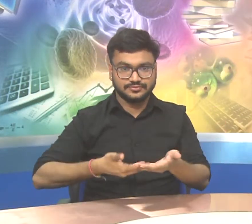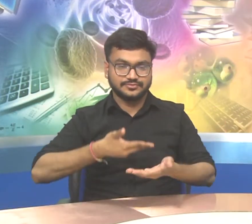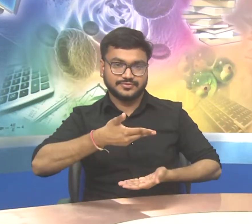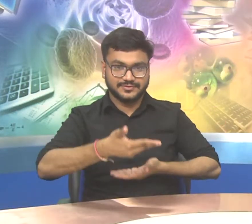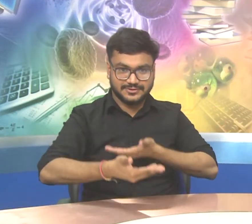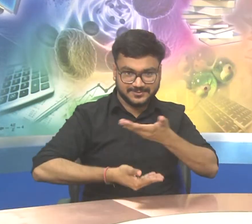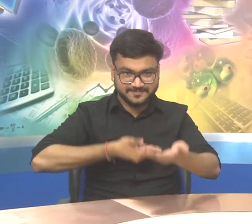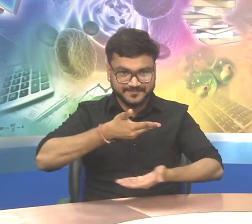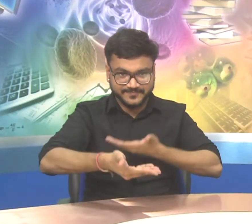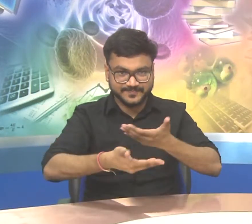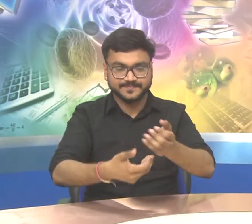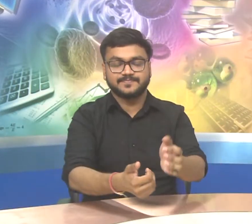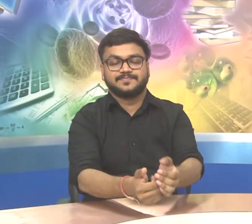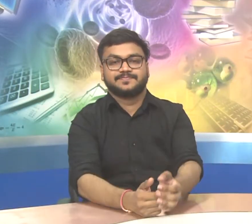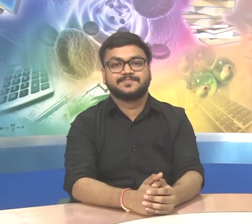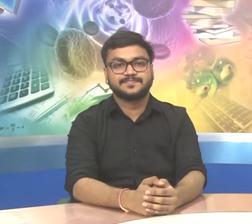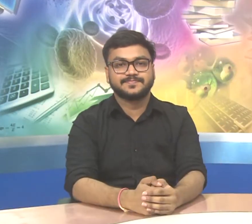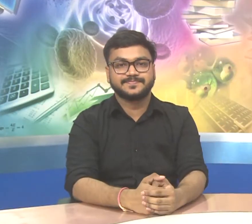Welcome back to our classes.